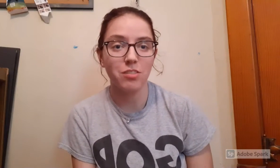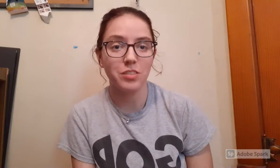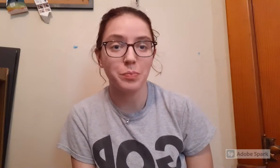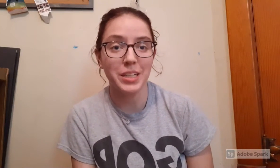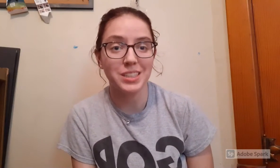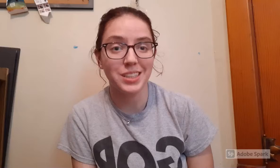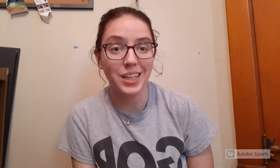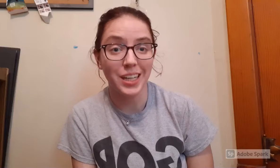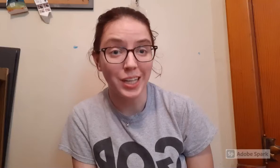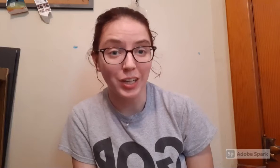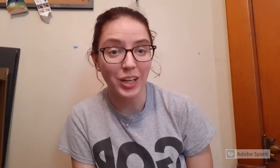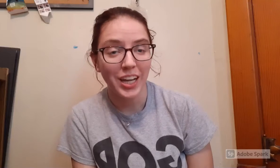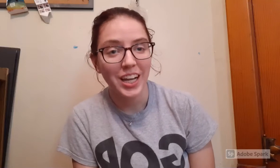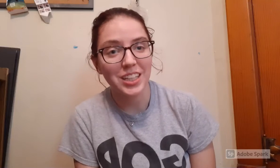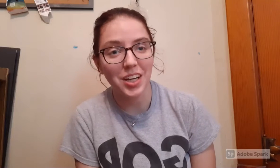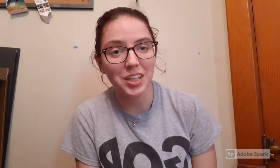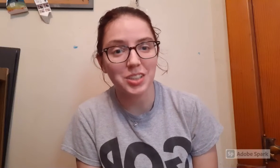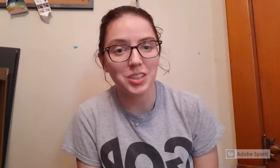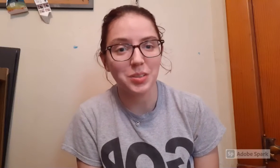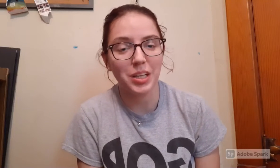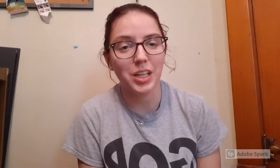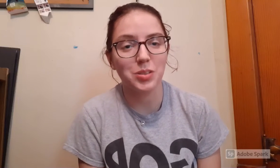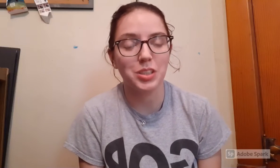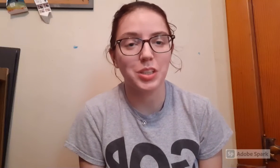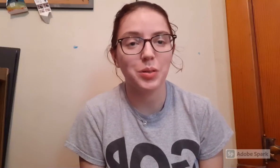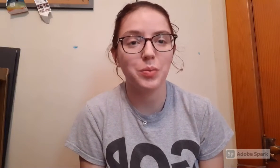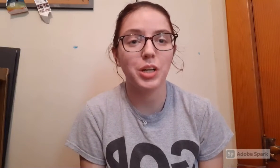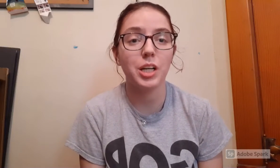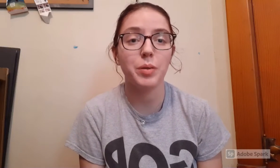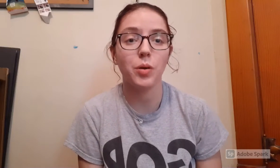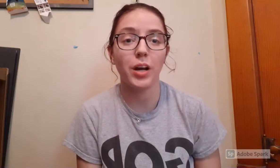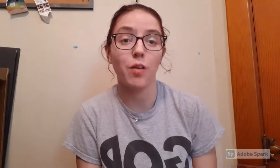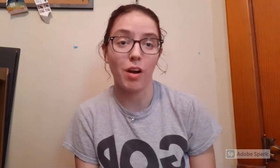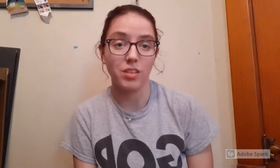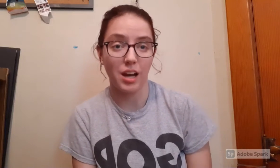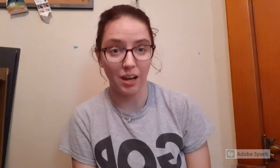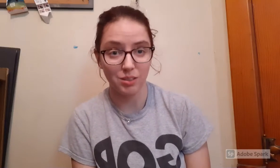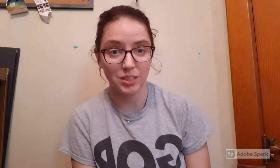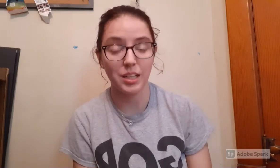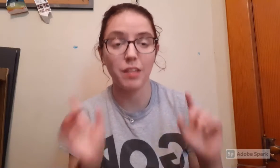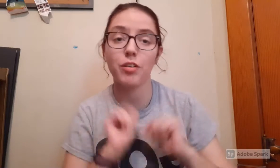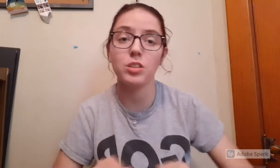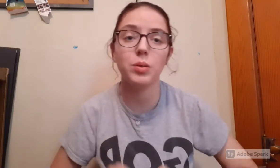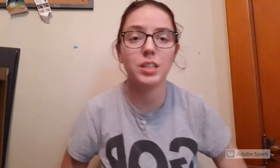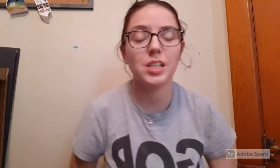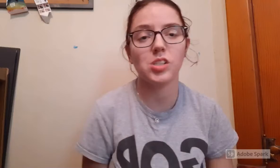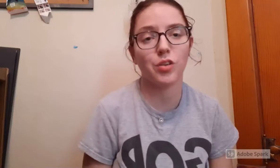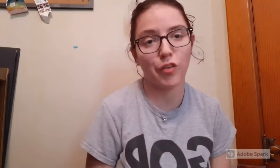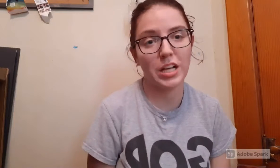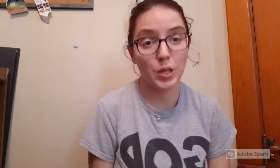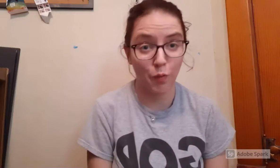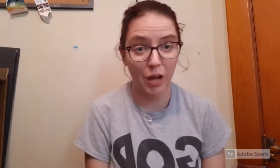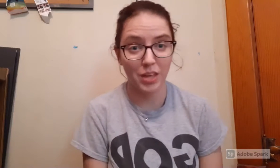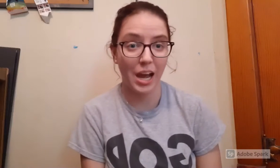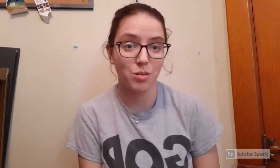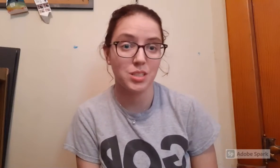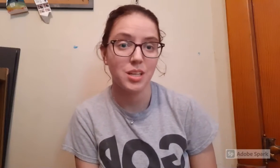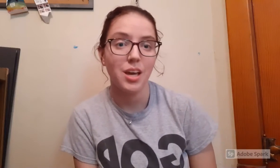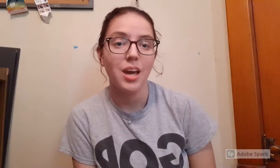with me sitting here and talking to you like I usually do. We're going to be going around the house, and I first want to teach you the phrase around the house.